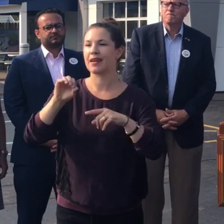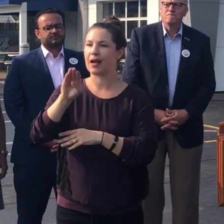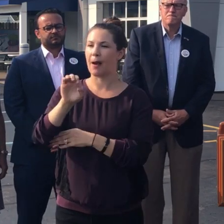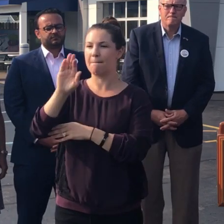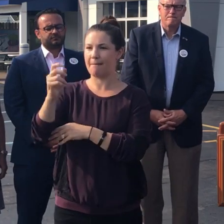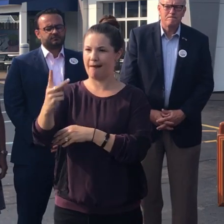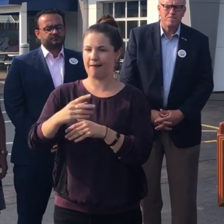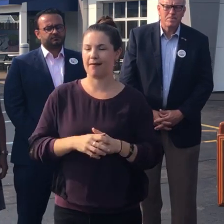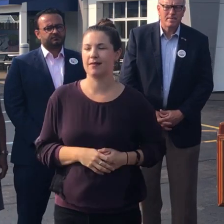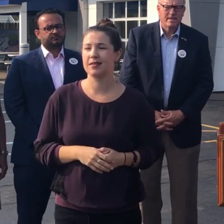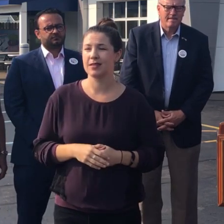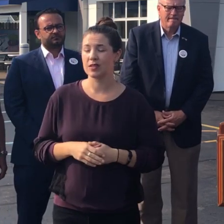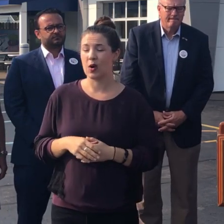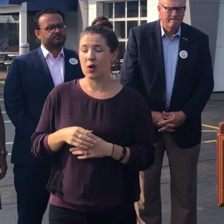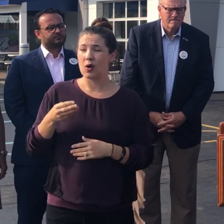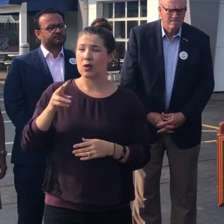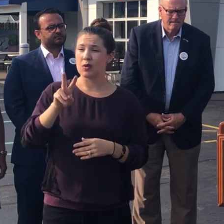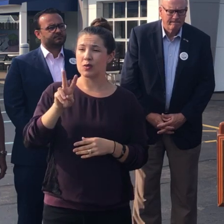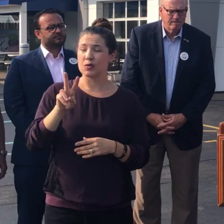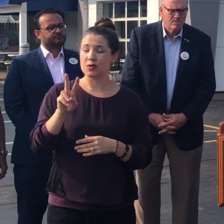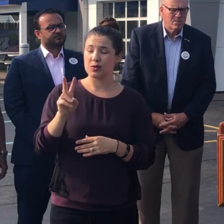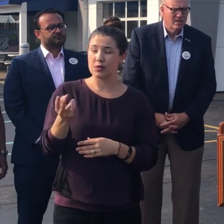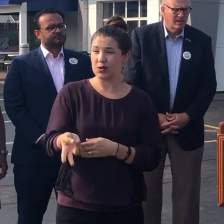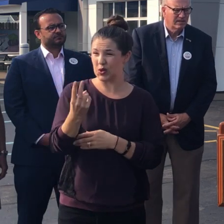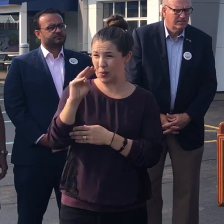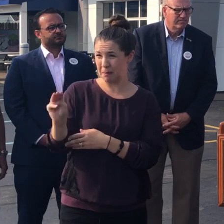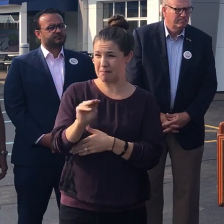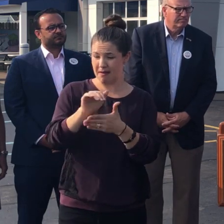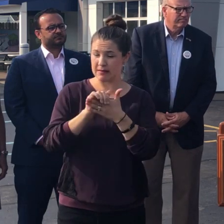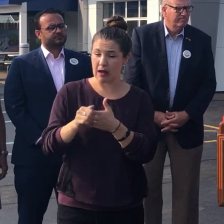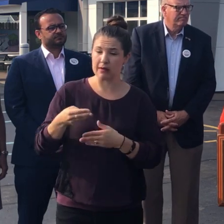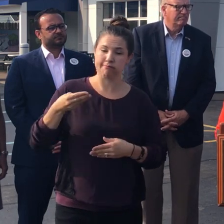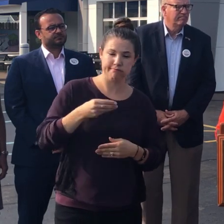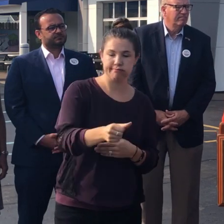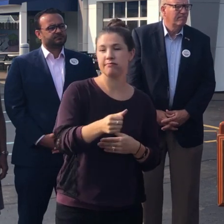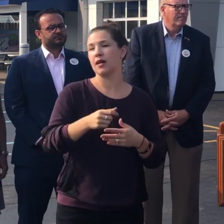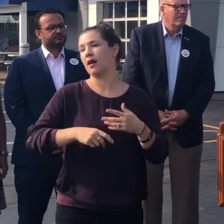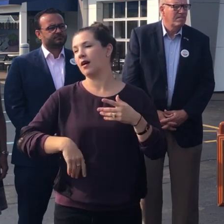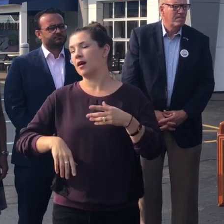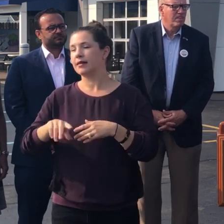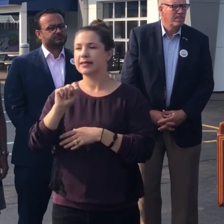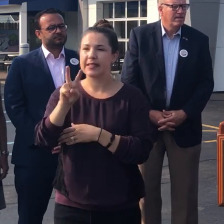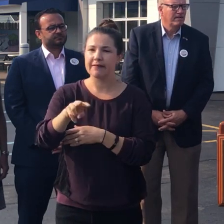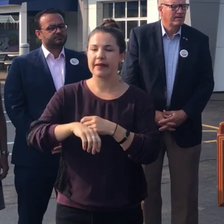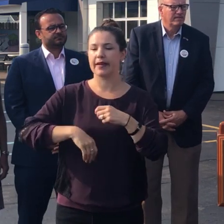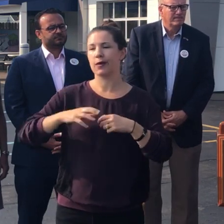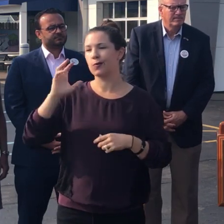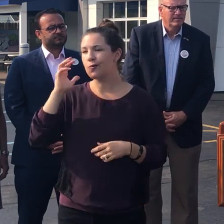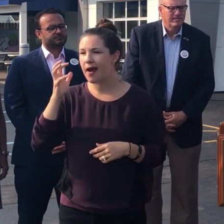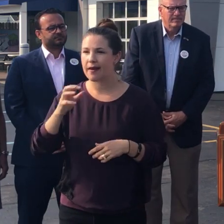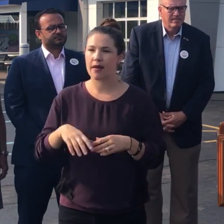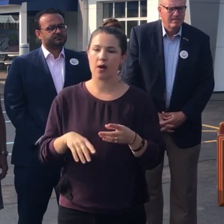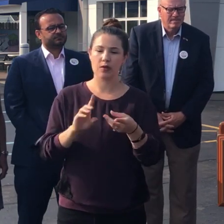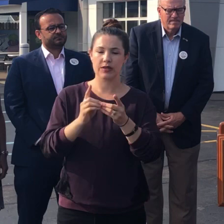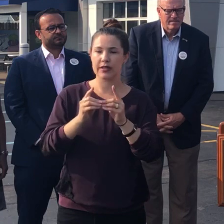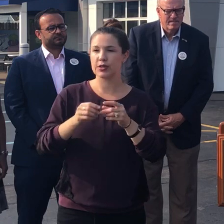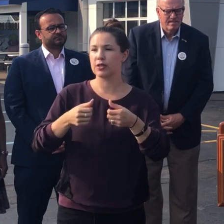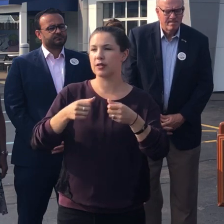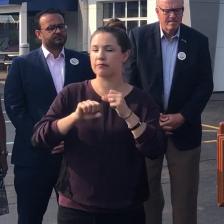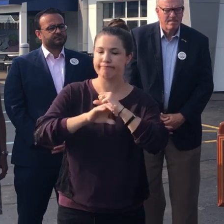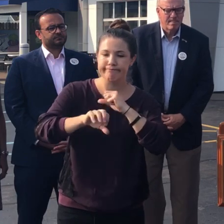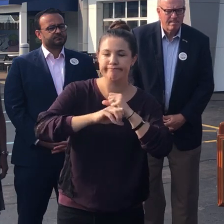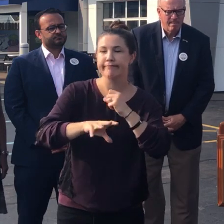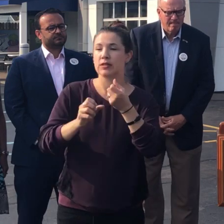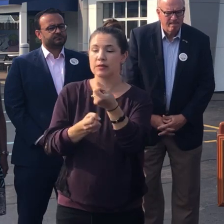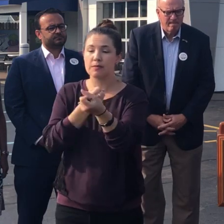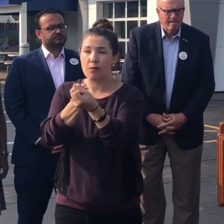$2 million on TV, radio, digital print, and billboards, as well as social media to promote